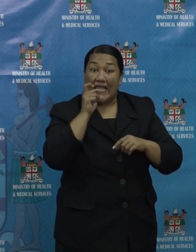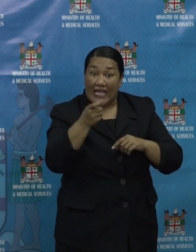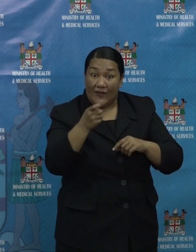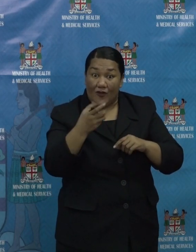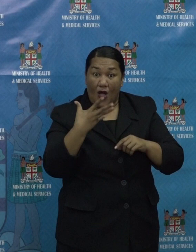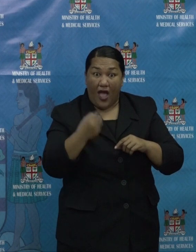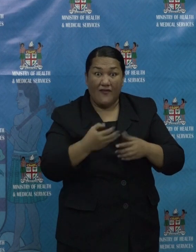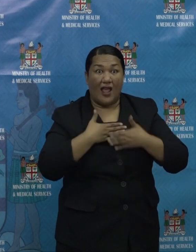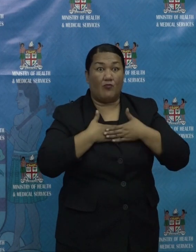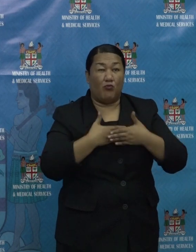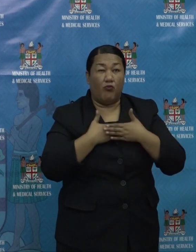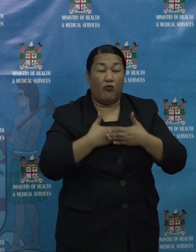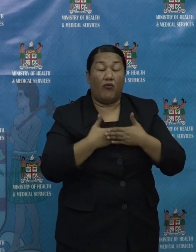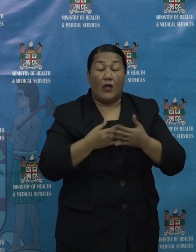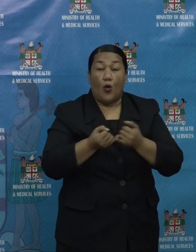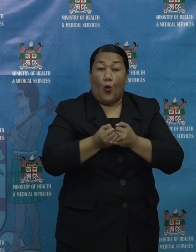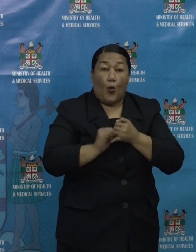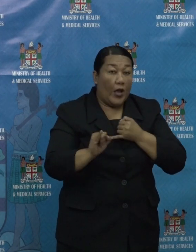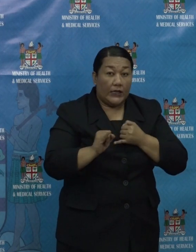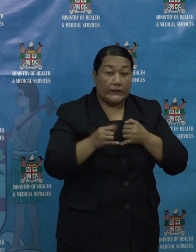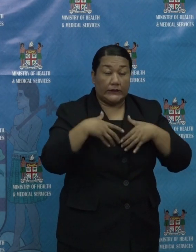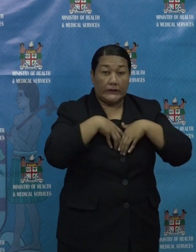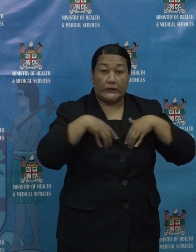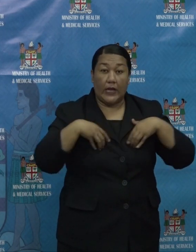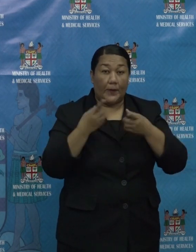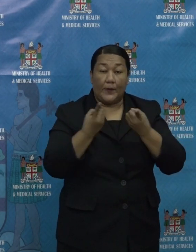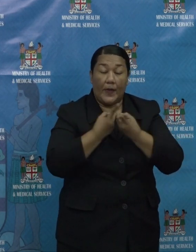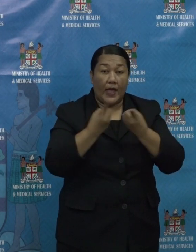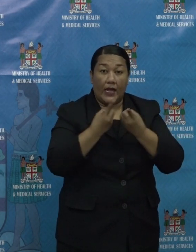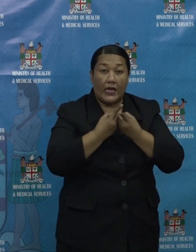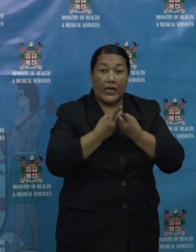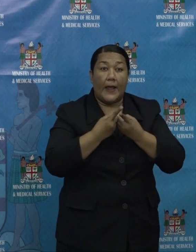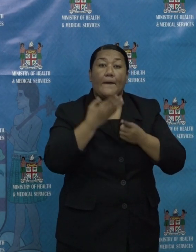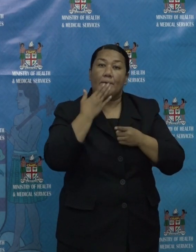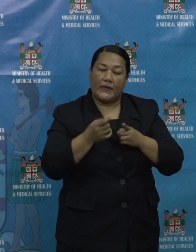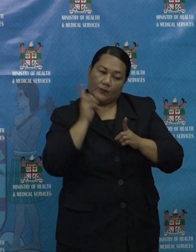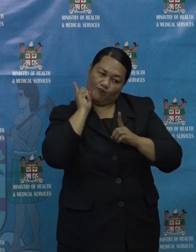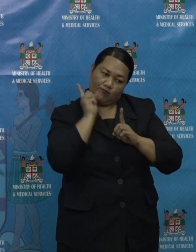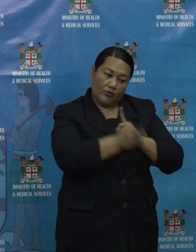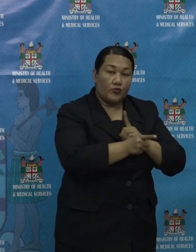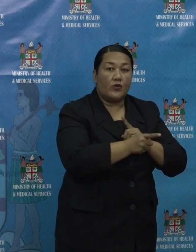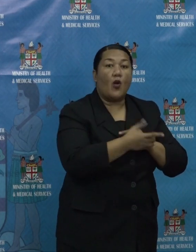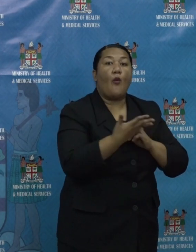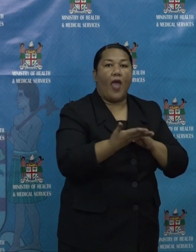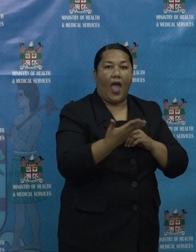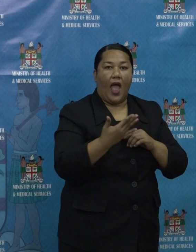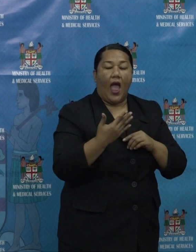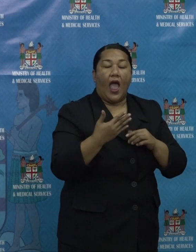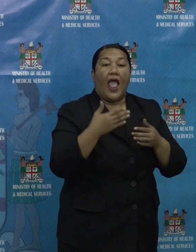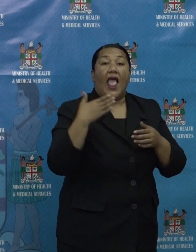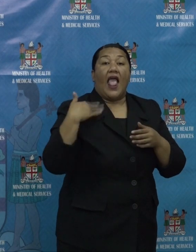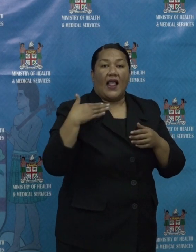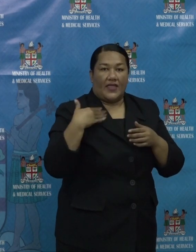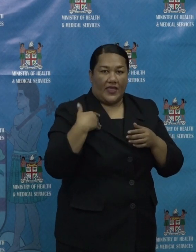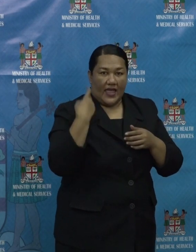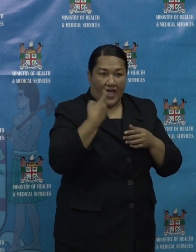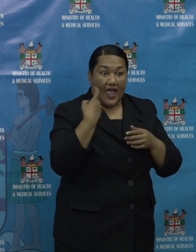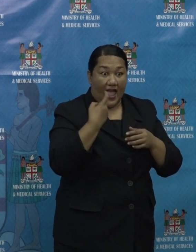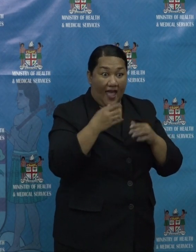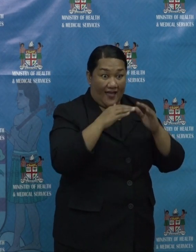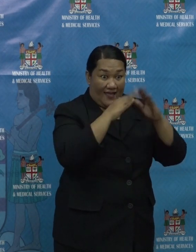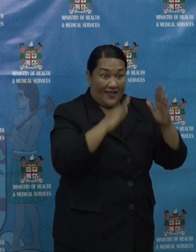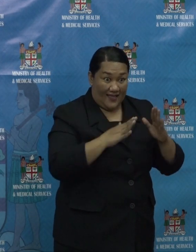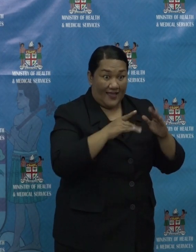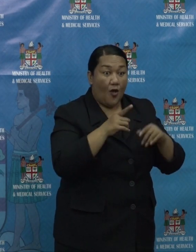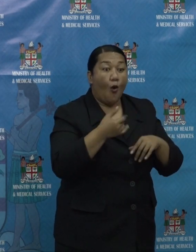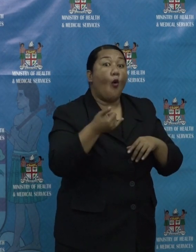difficulty breathing, shortness of breath, or chest pain, please go immediately to one of our dedicated healthcare facilities for COVID-19 and